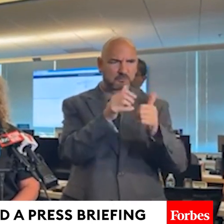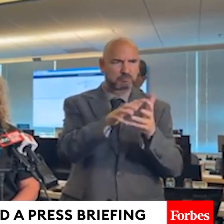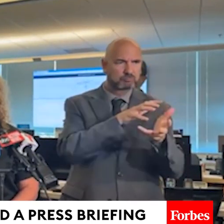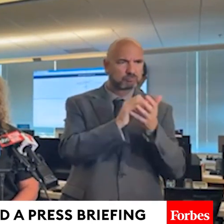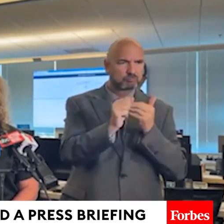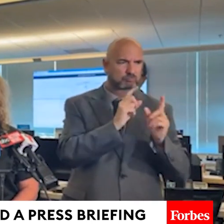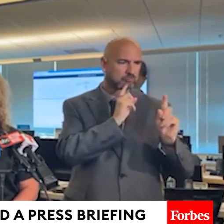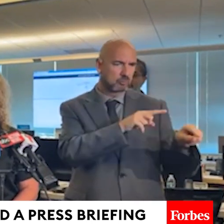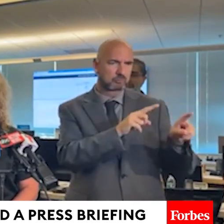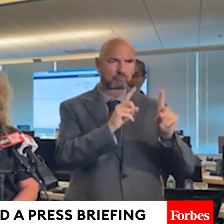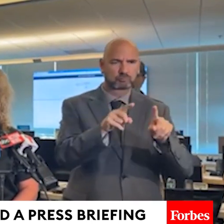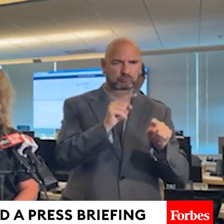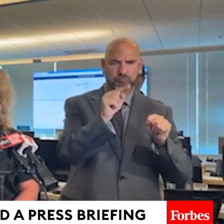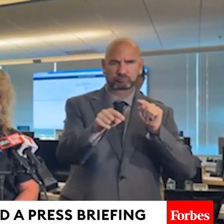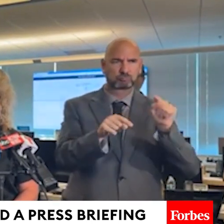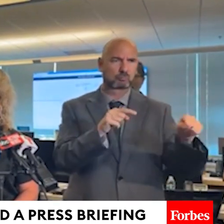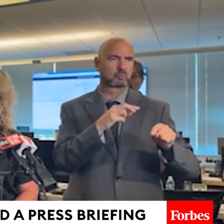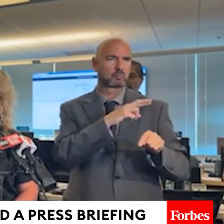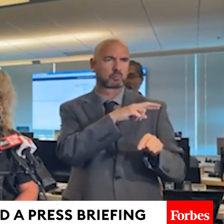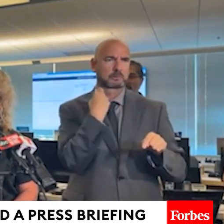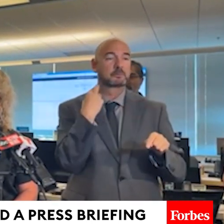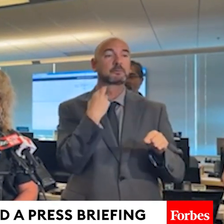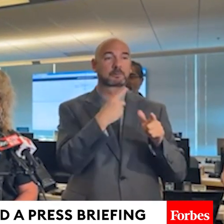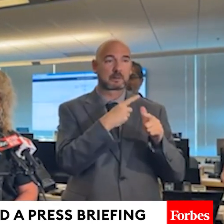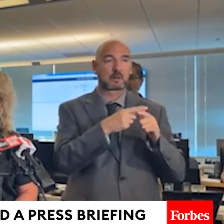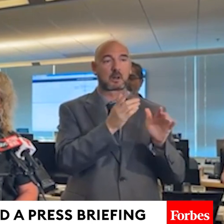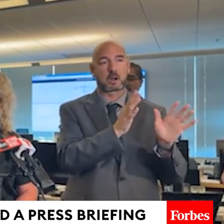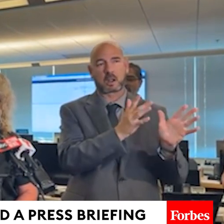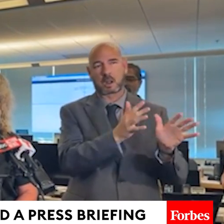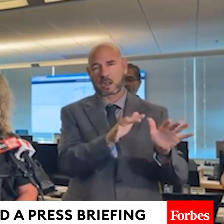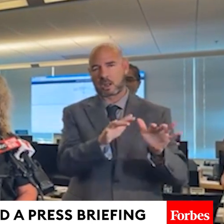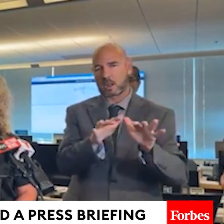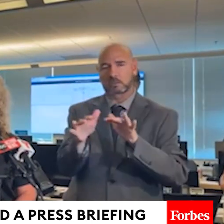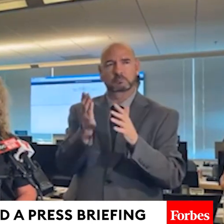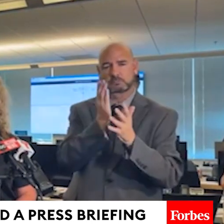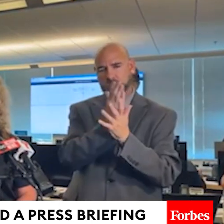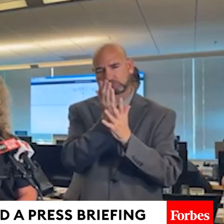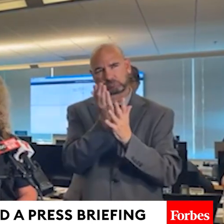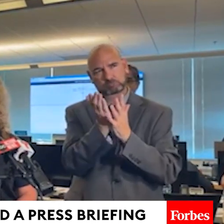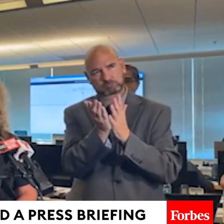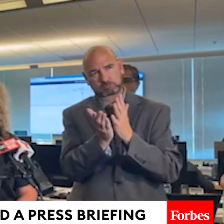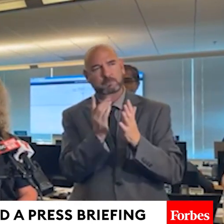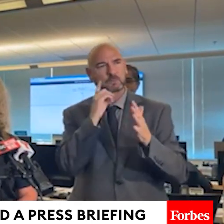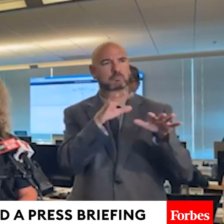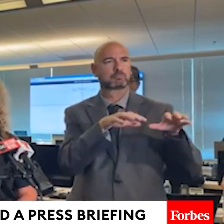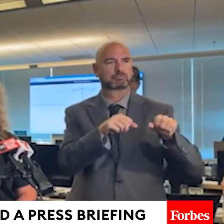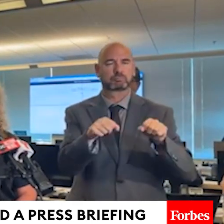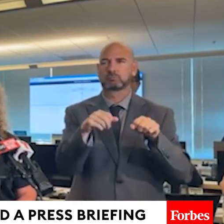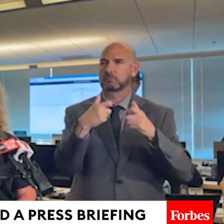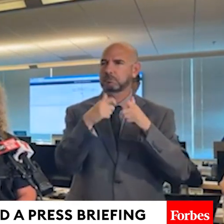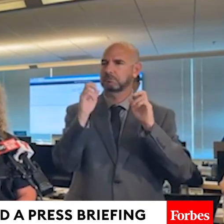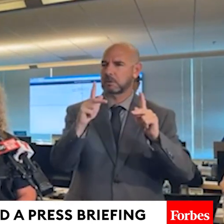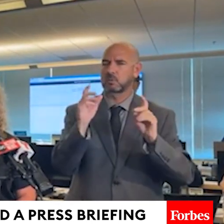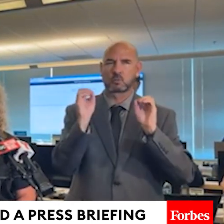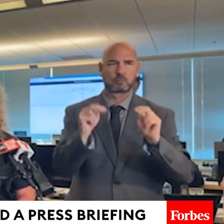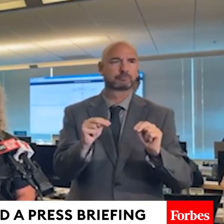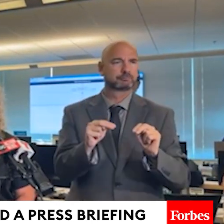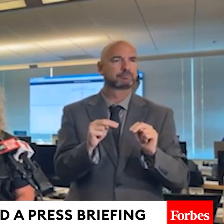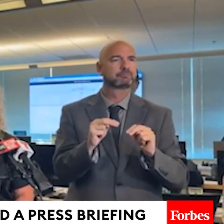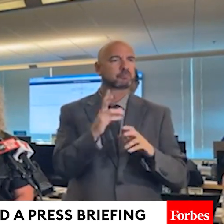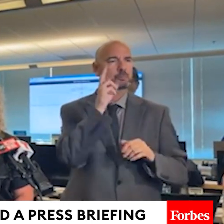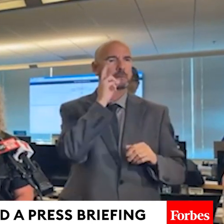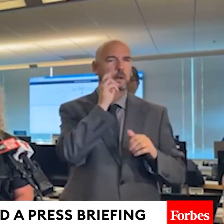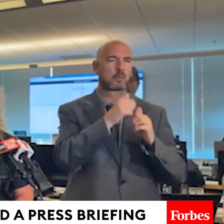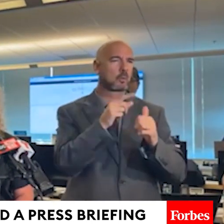risks. And then from those, we create a plan for restoration. And as we get out in the field and we see how long it's taken to do some of the